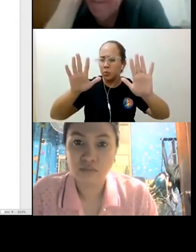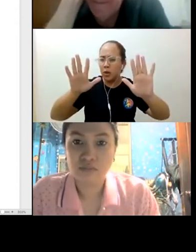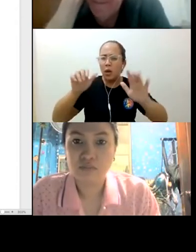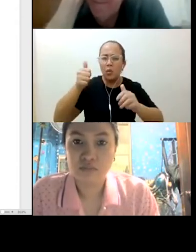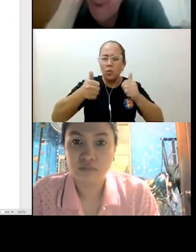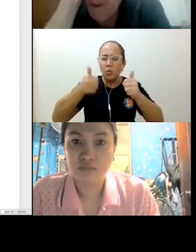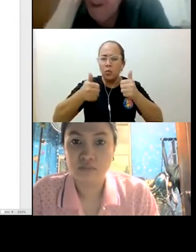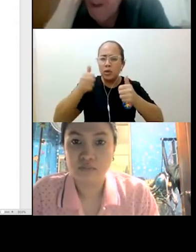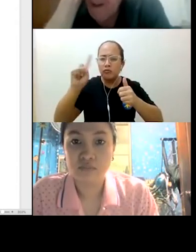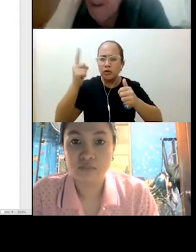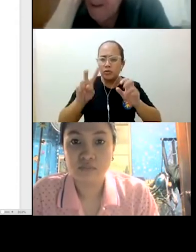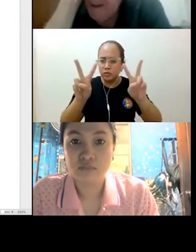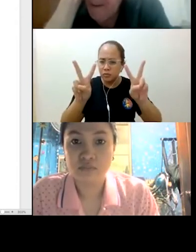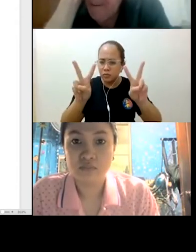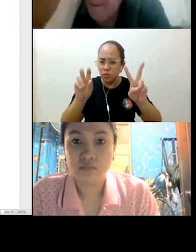non-spread?